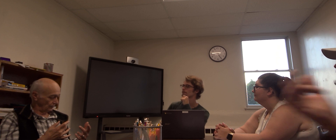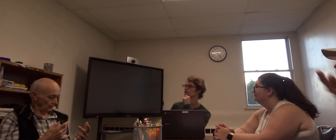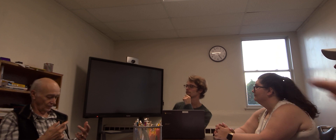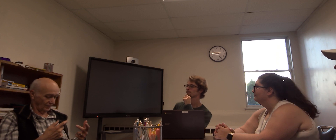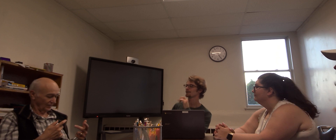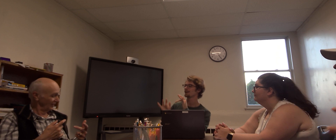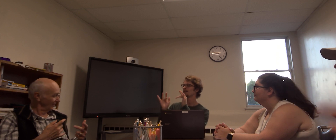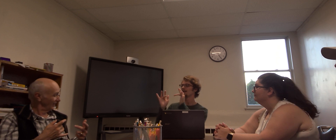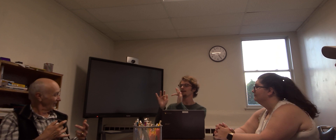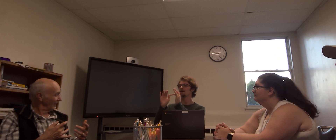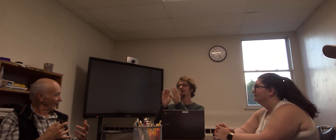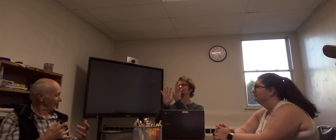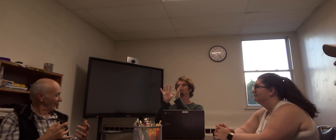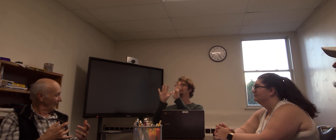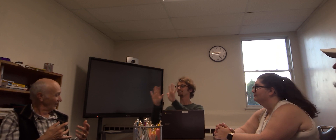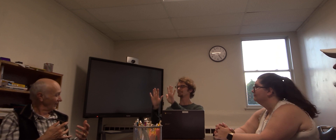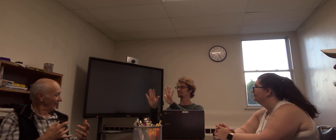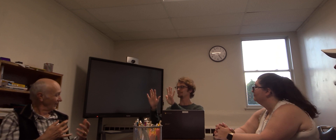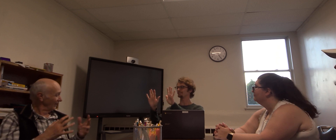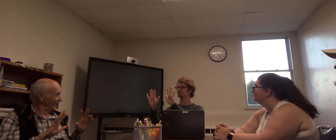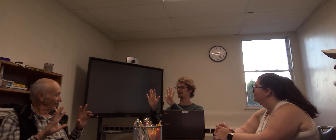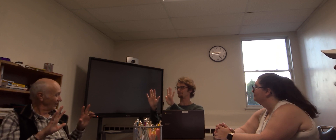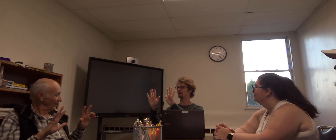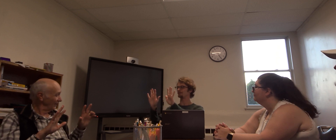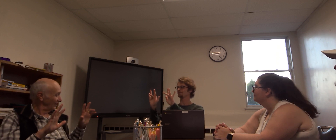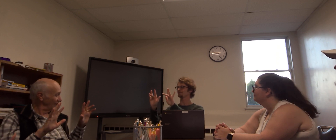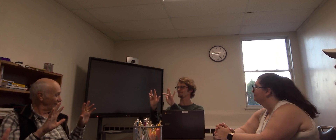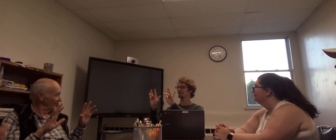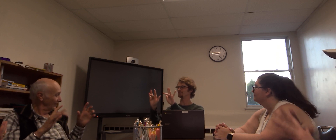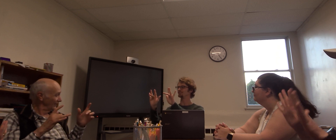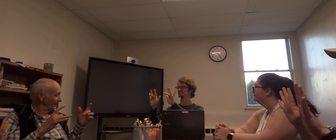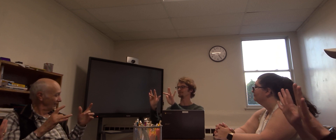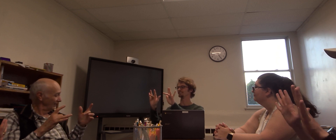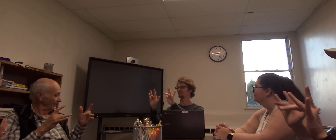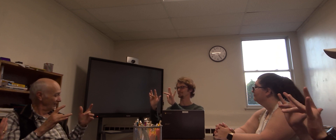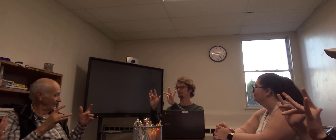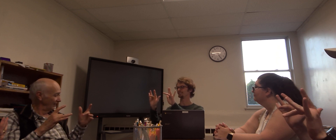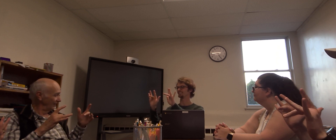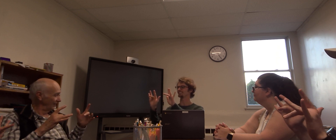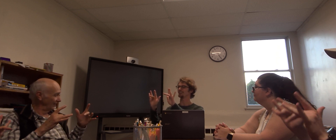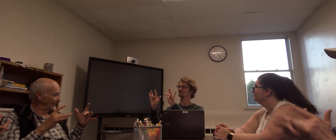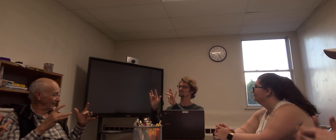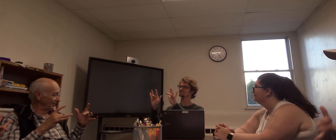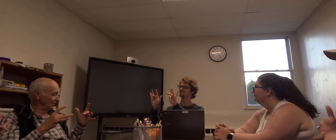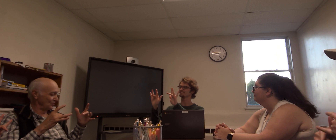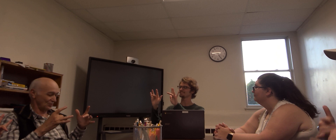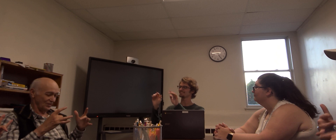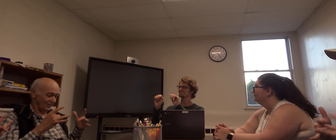Yeah, that's always a problem It should for be me. like you have a flat palm Yeah, and just the middle fingers are pointing out. easier said than